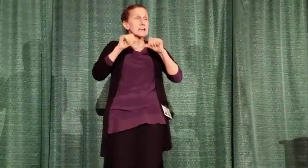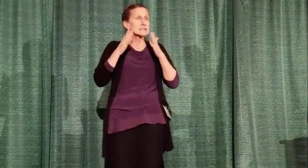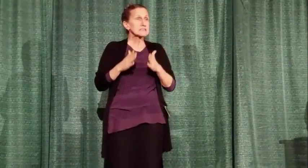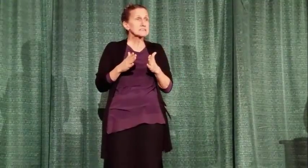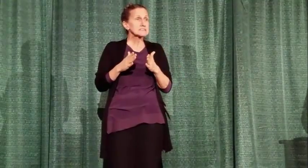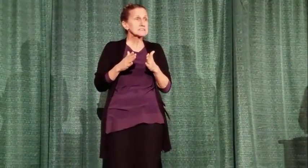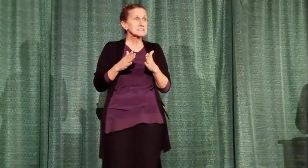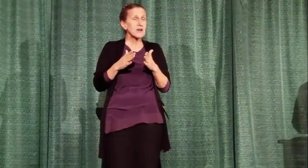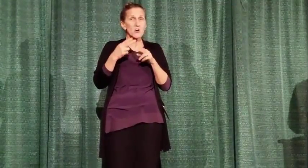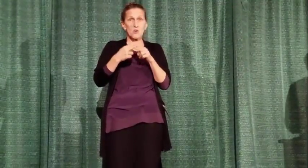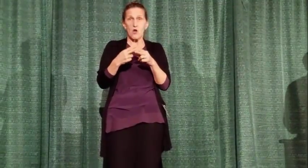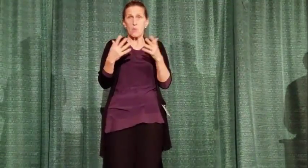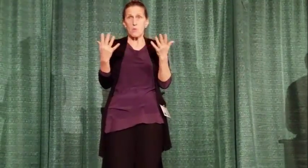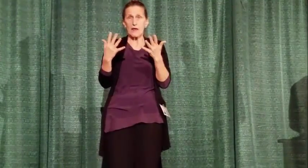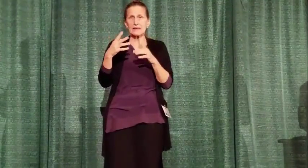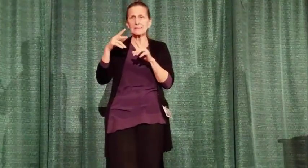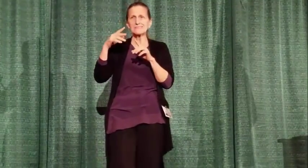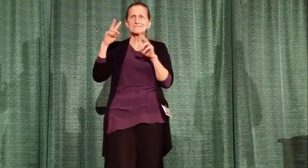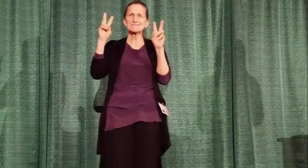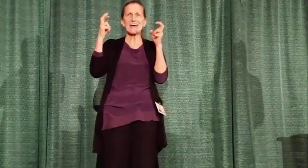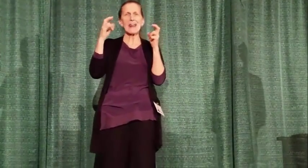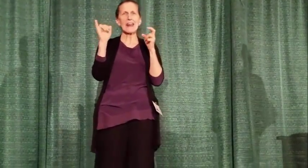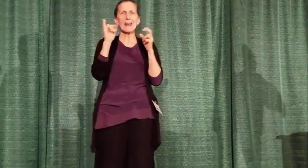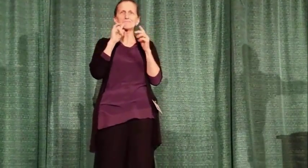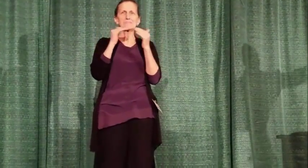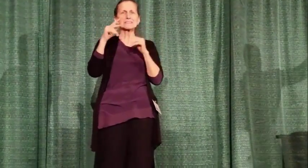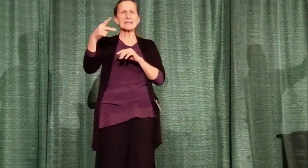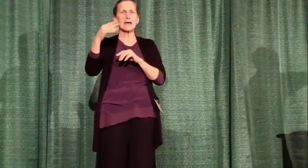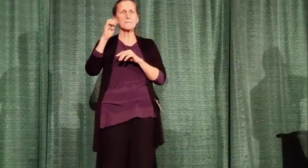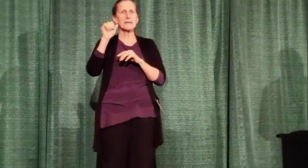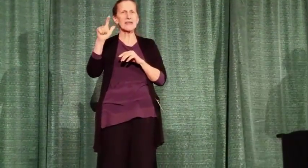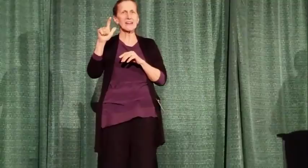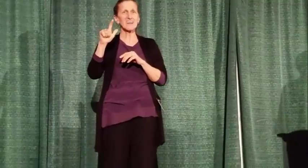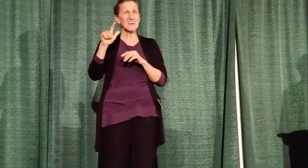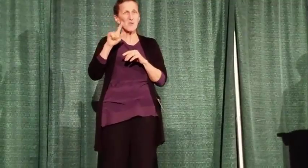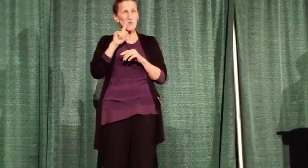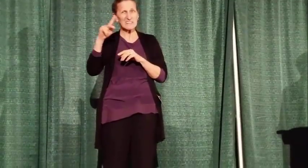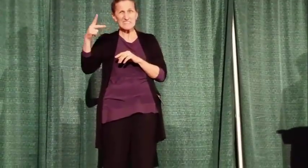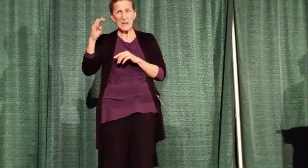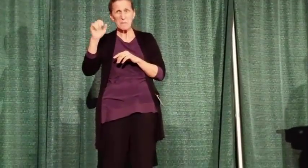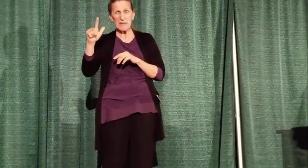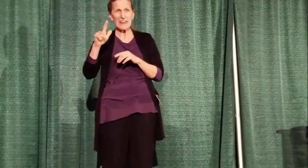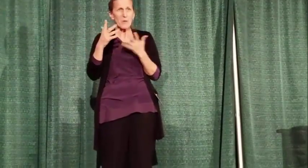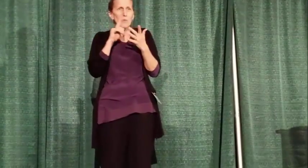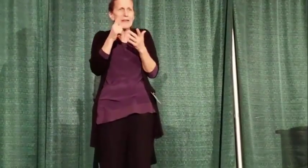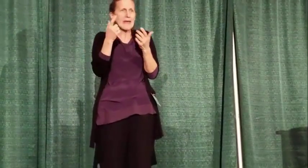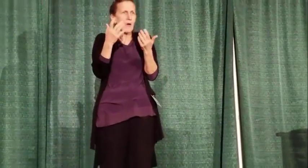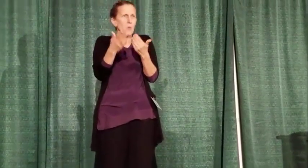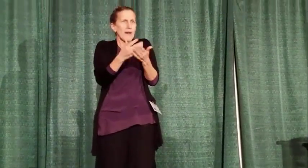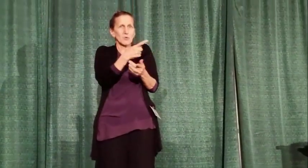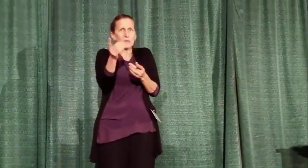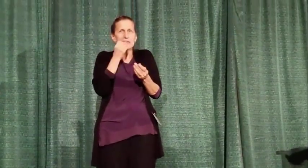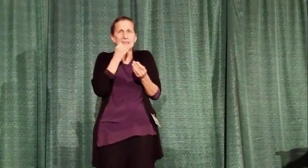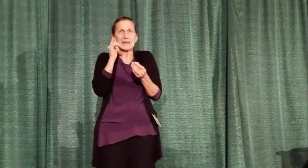Scientists call that the second meal effect. But it's not the second meal, it's any meal you eat if